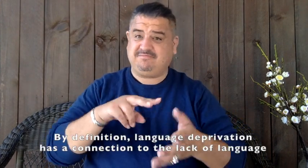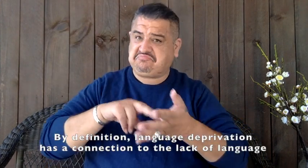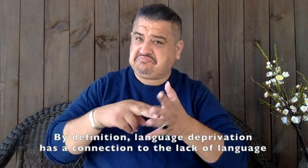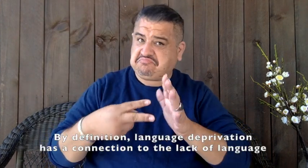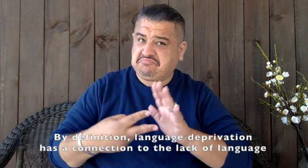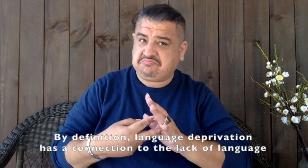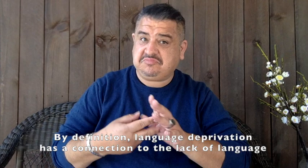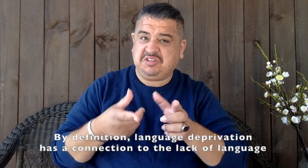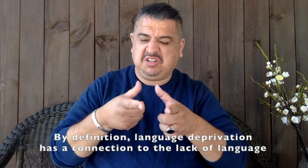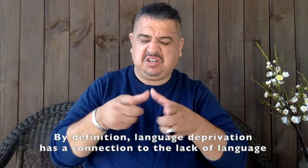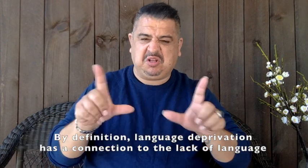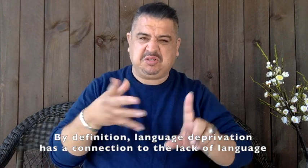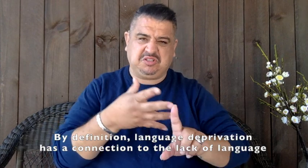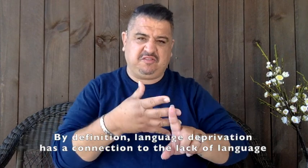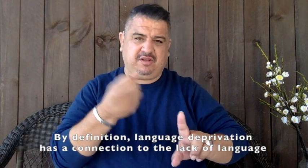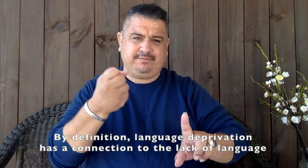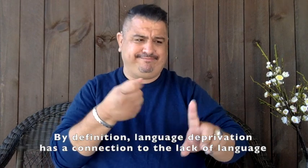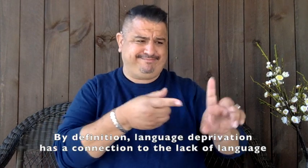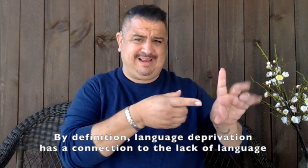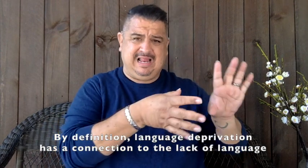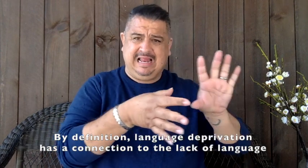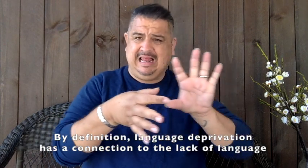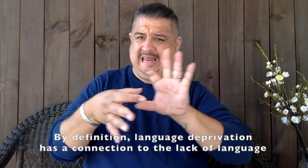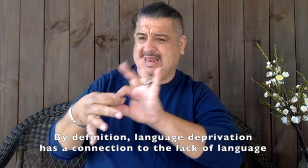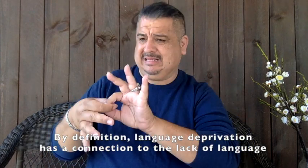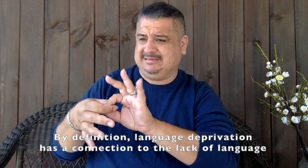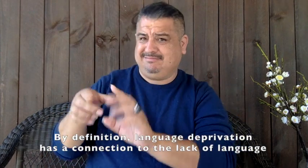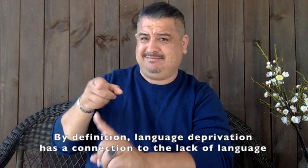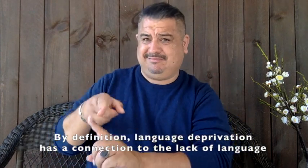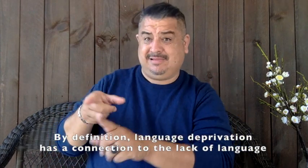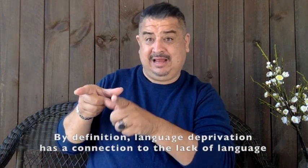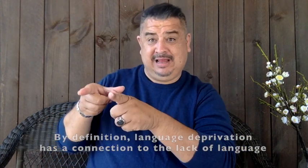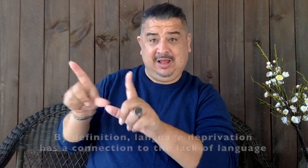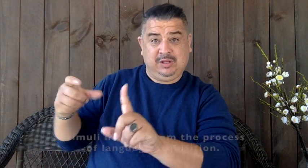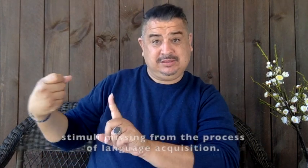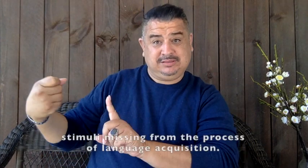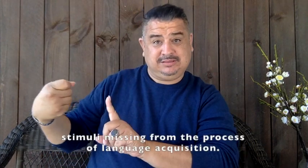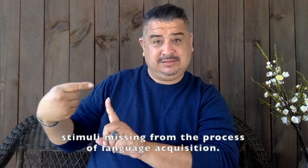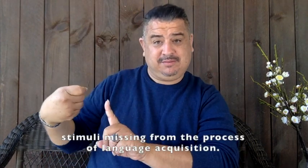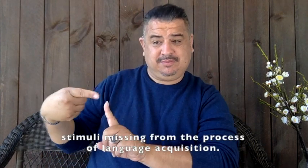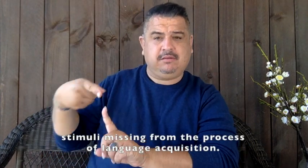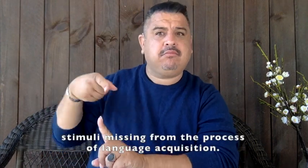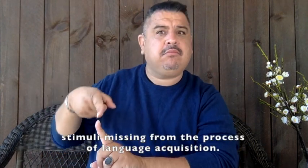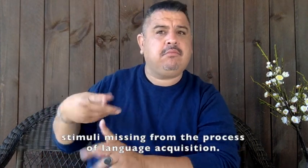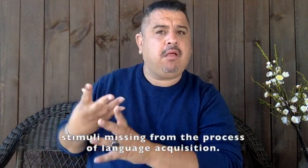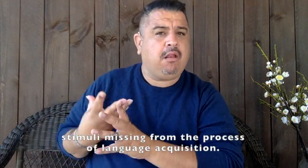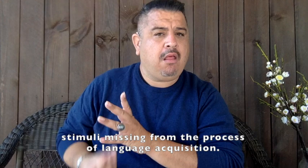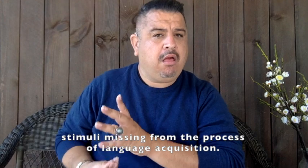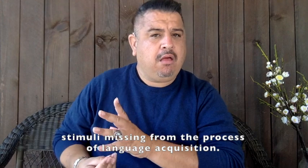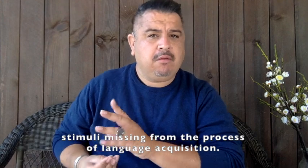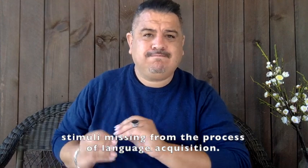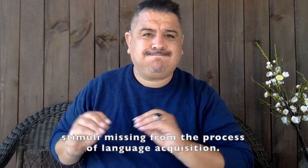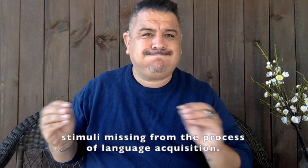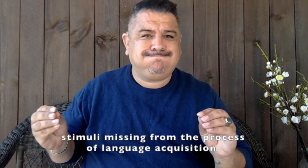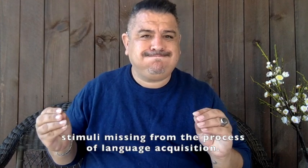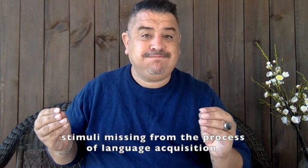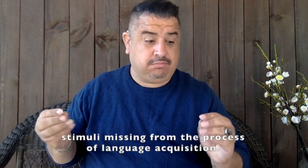By definition, language deprivation has a connection to the lack of language stimuli missing from the process of